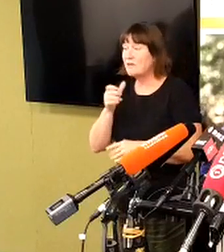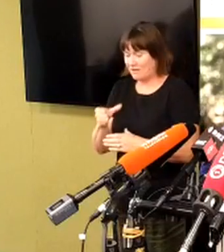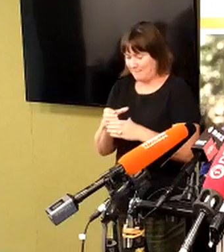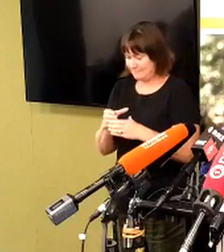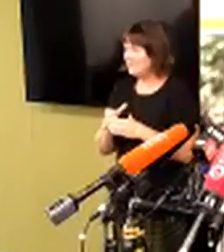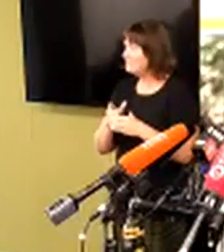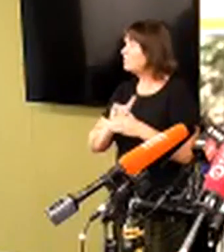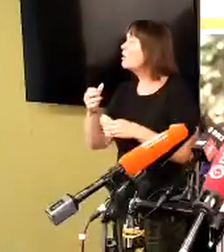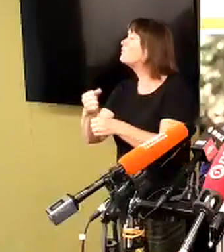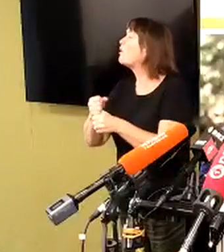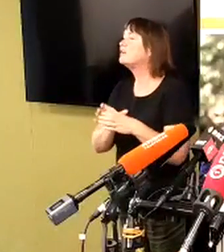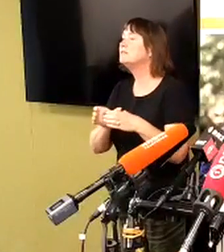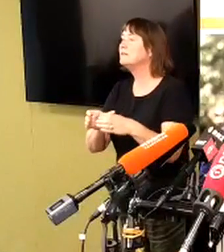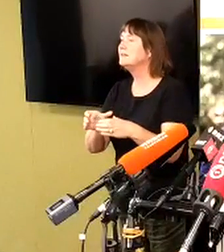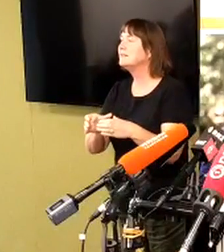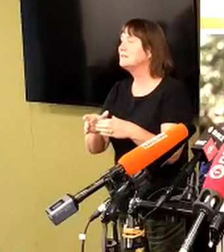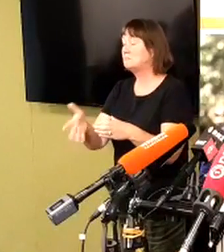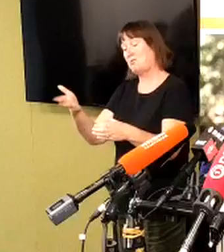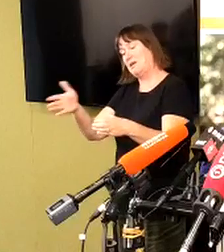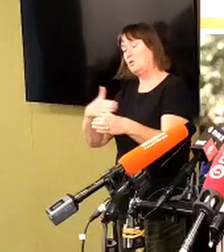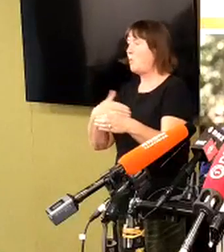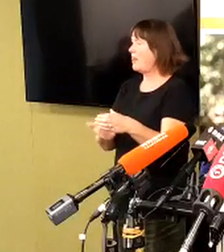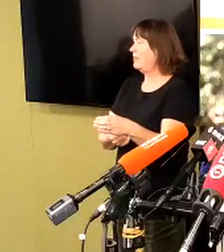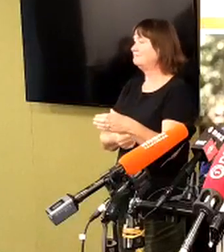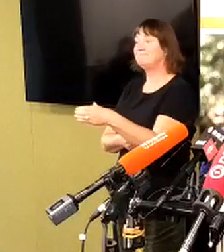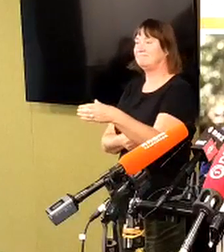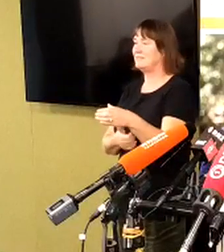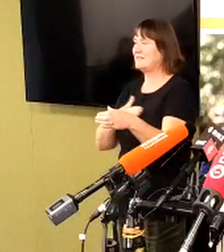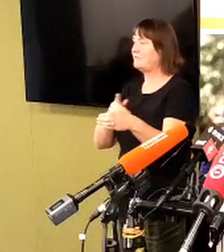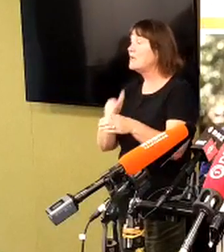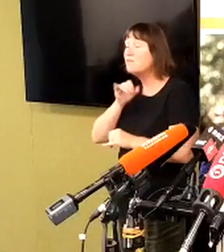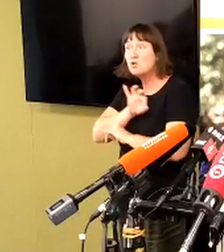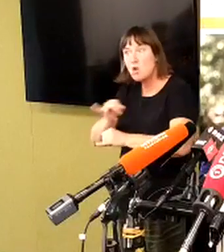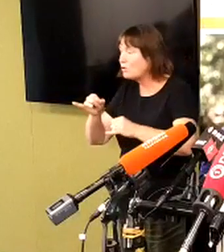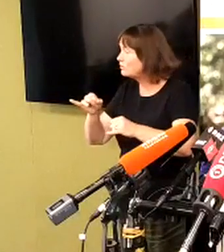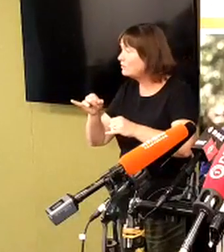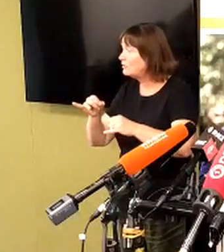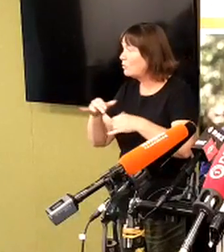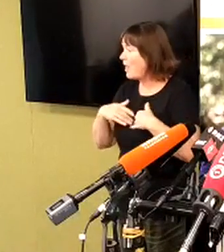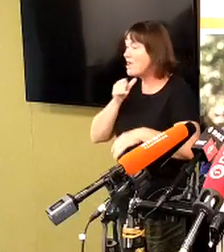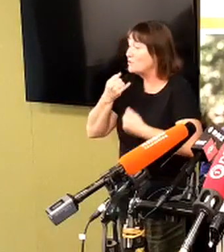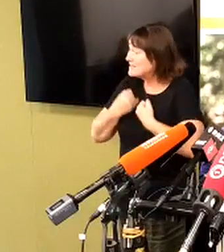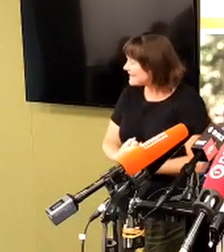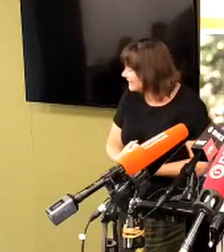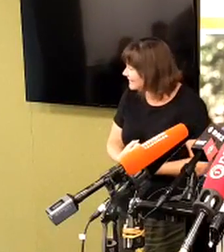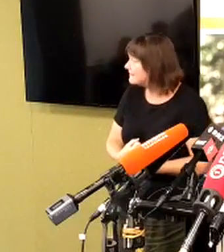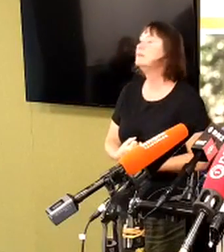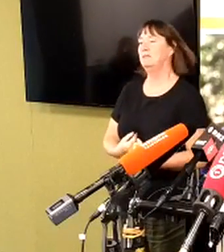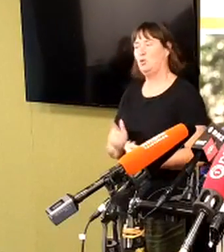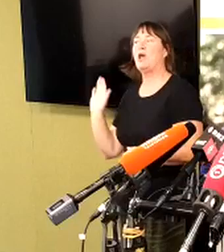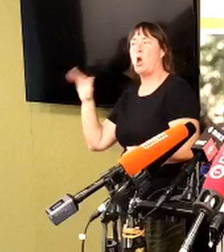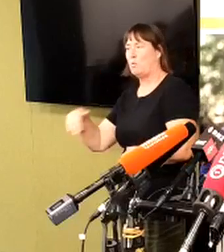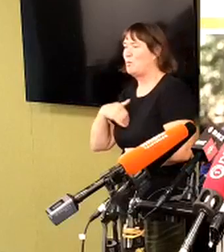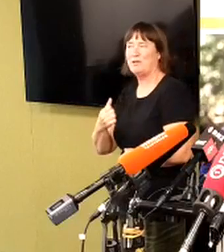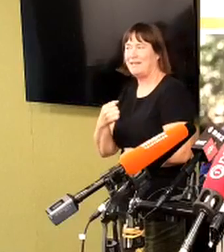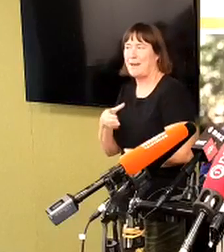keep cup and you're going out for a coffee, then we'll assume you're well. This comes back to if you're not well, you're not going to be using your keep cup because you'll be at home. Are you able to